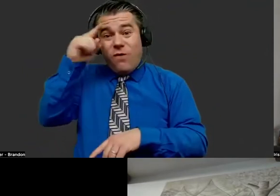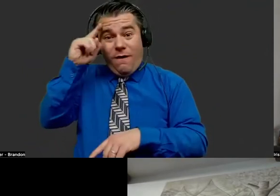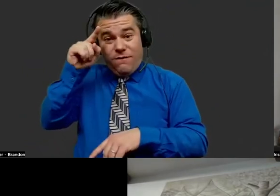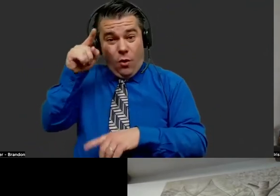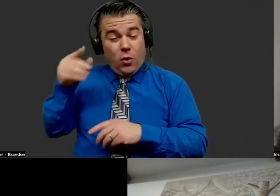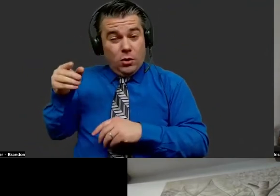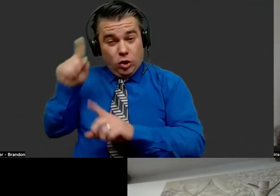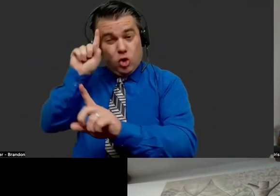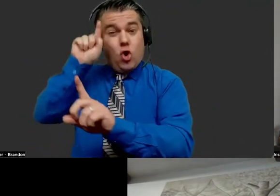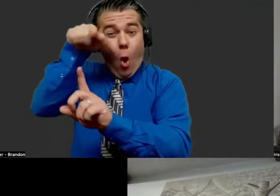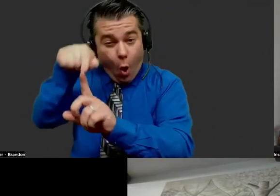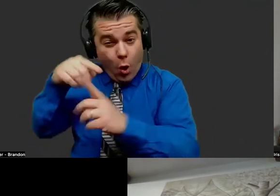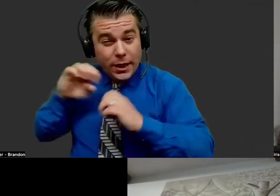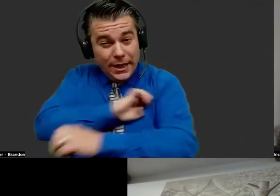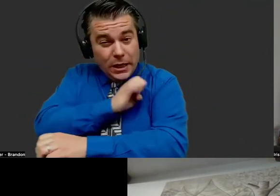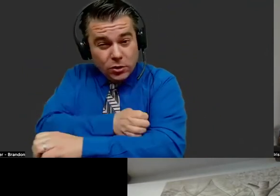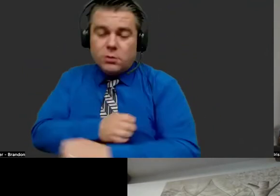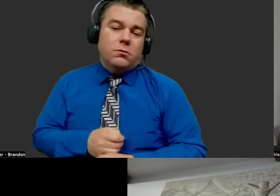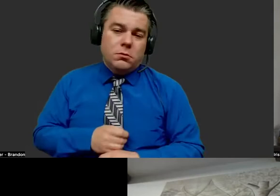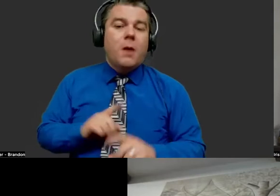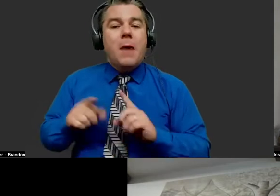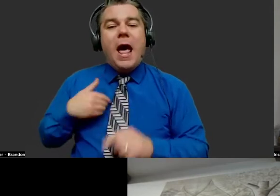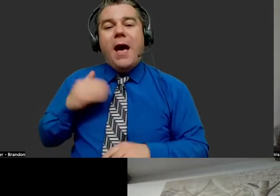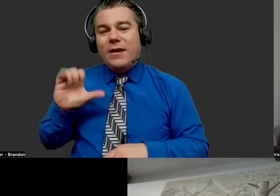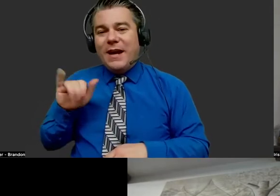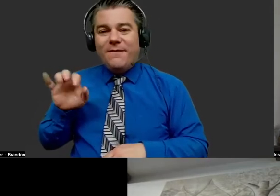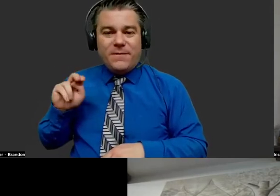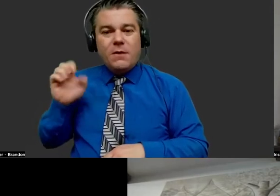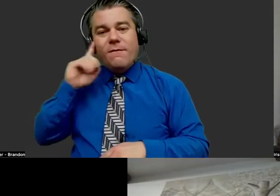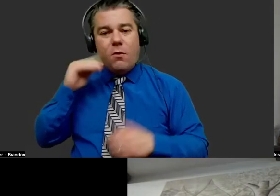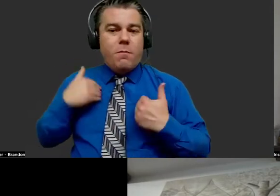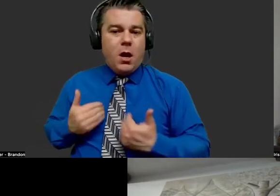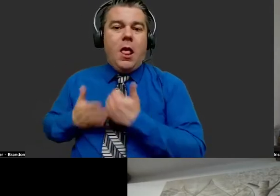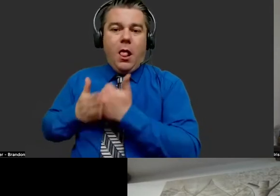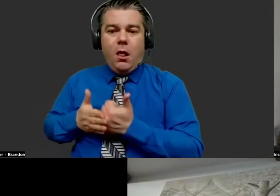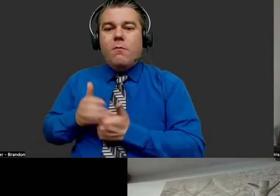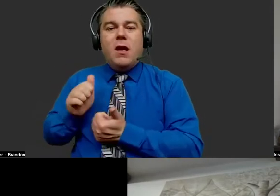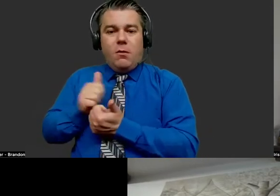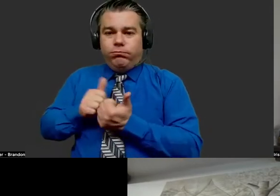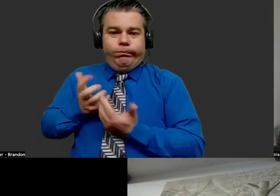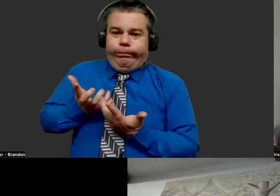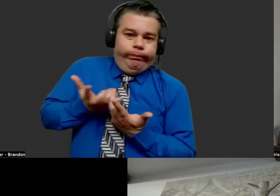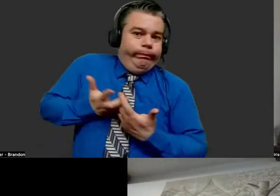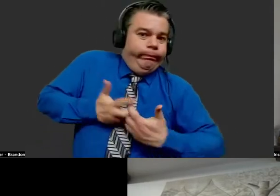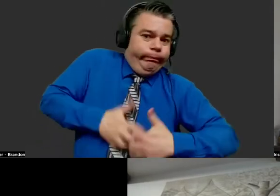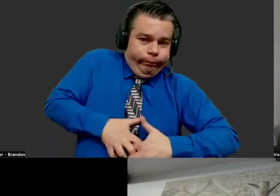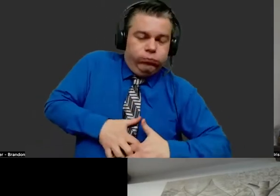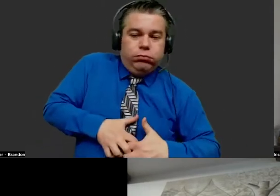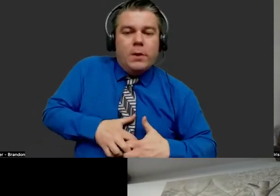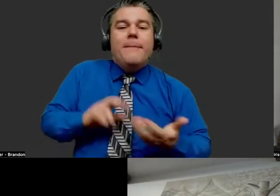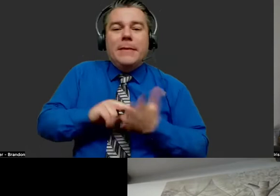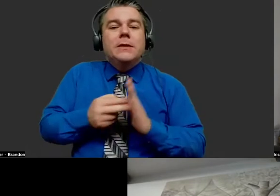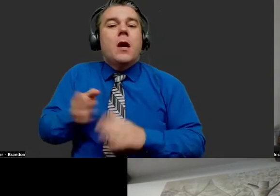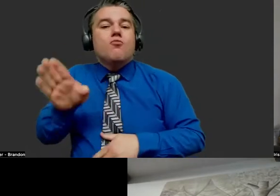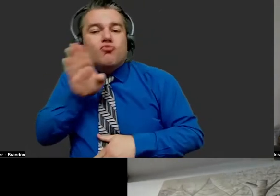energy, but it has that caffeine to help the body and the ingredients synergistically work together inside Metaburn. I